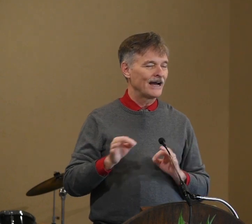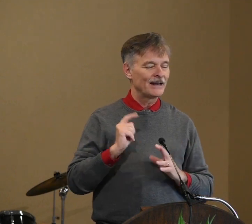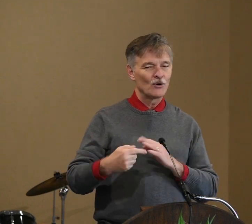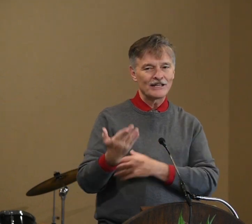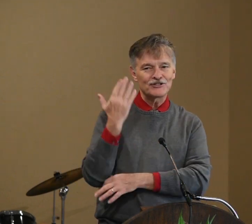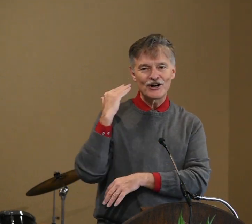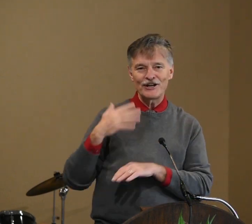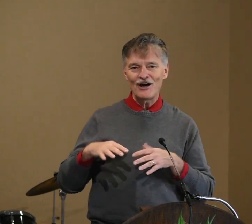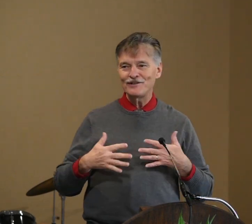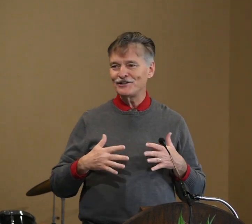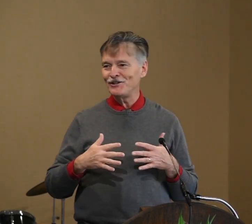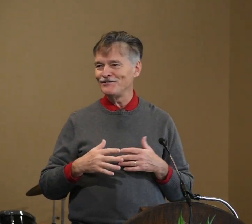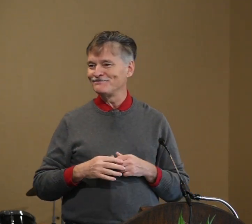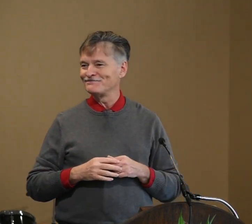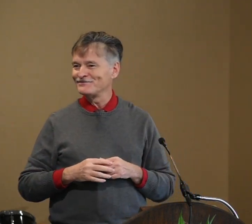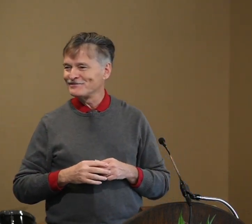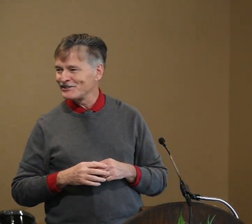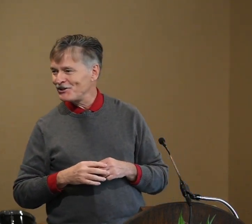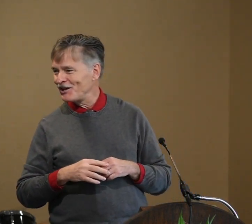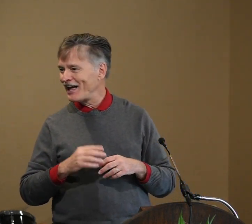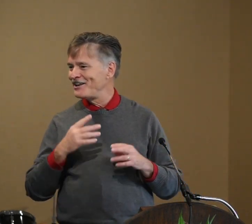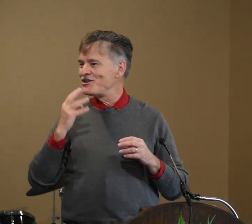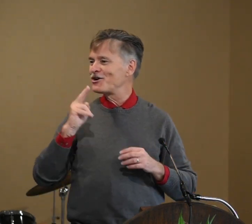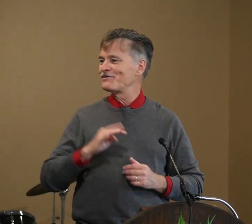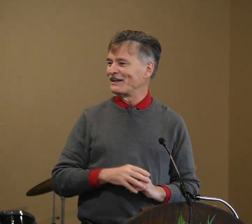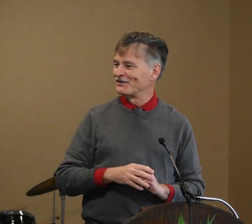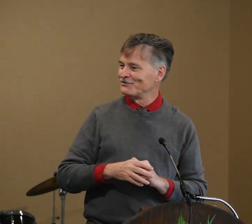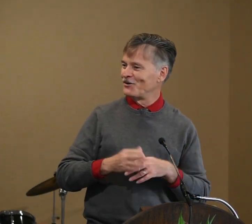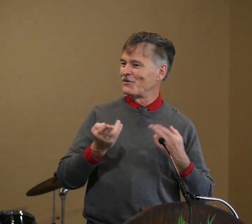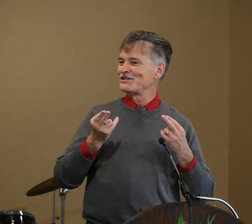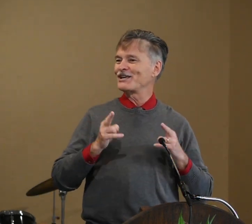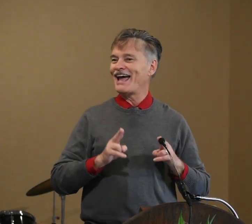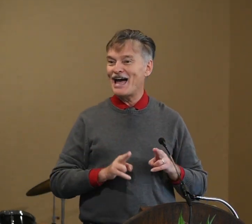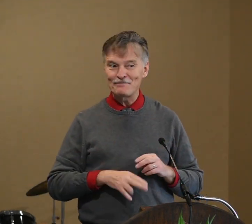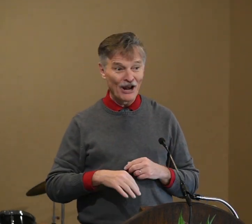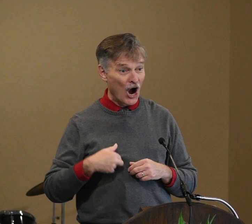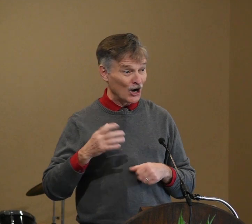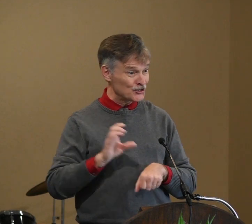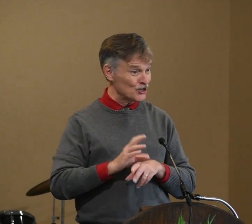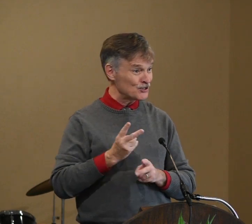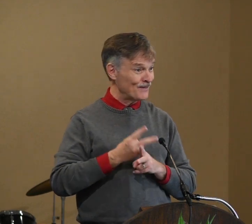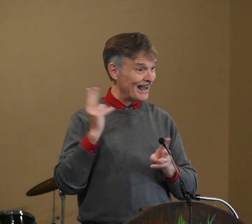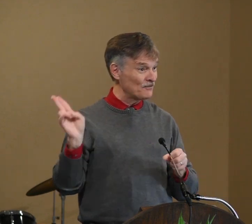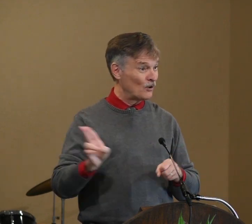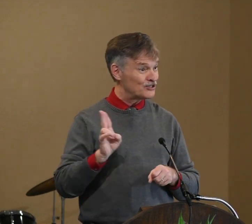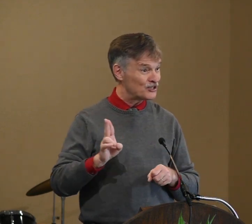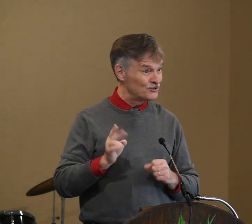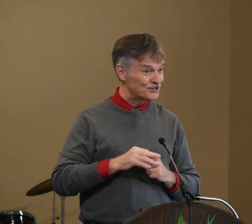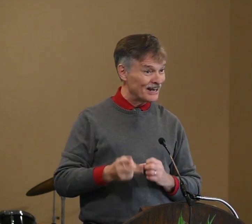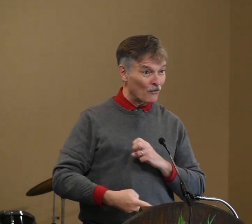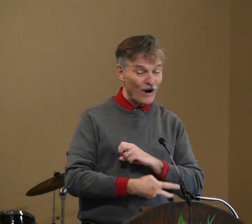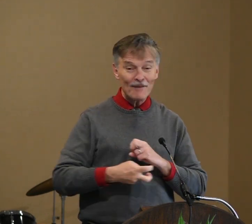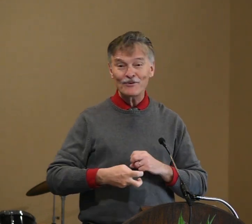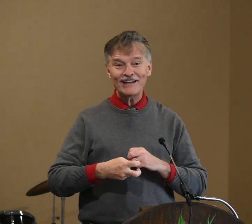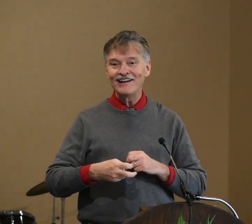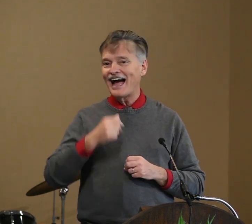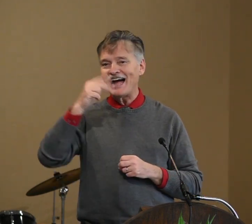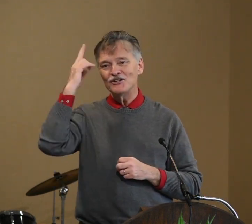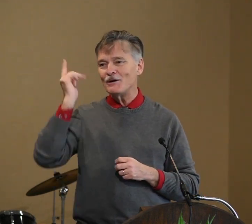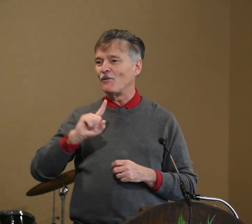Friday morning started off a little unnerving. What's going to happen? Our church van was used in a robbery? I knew it